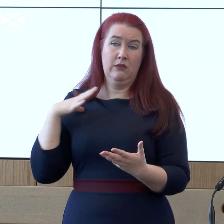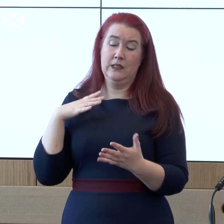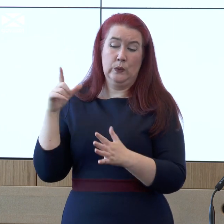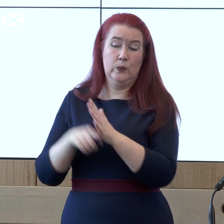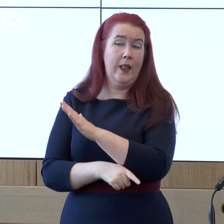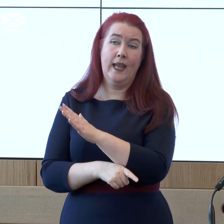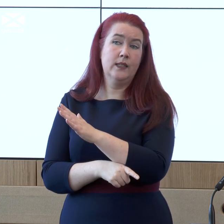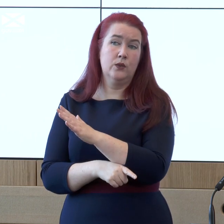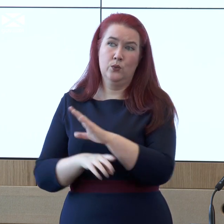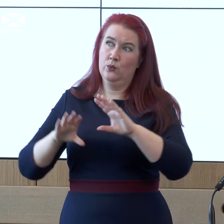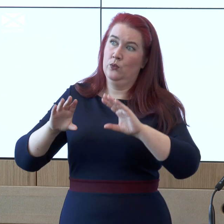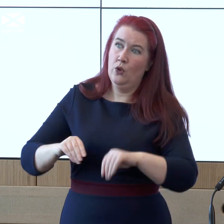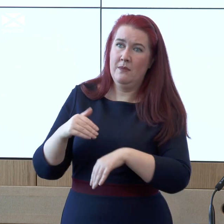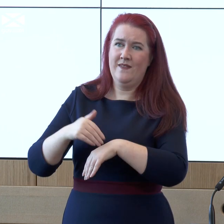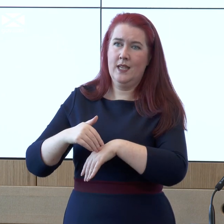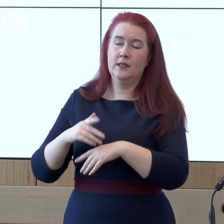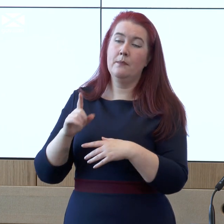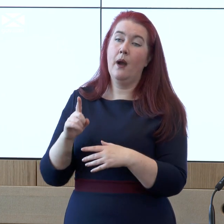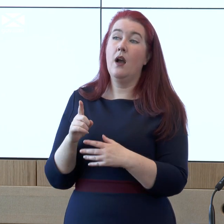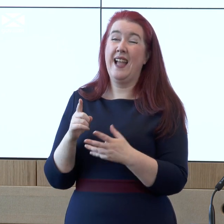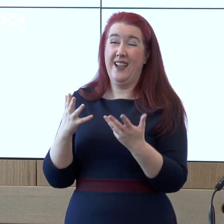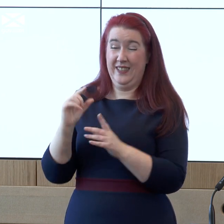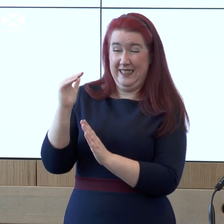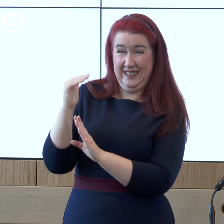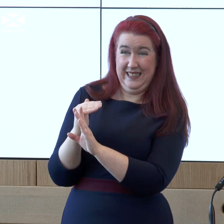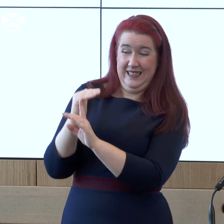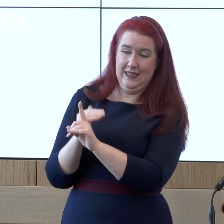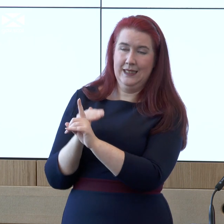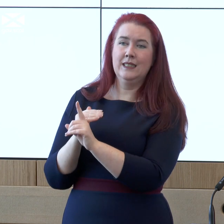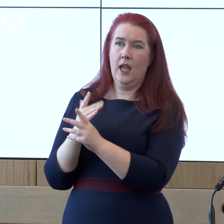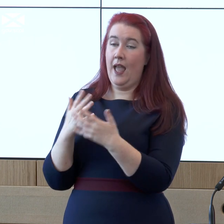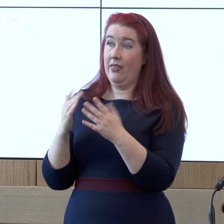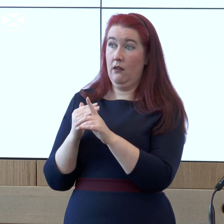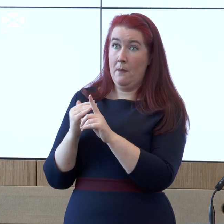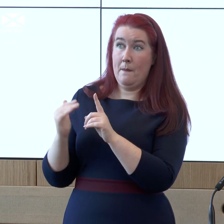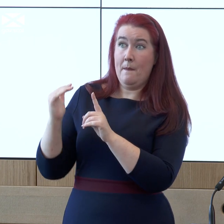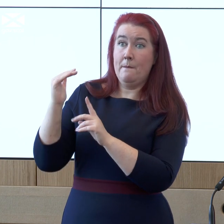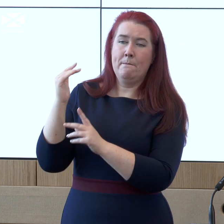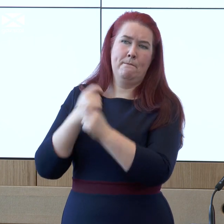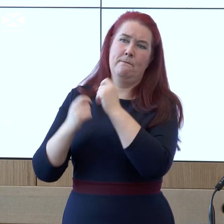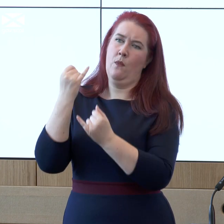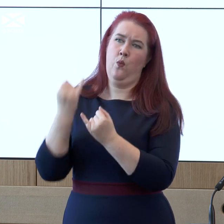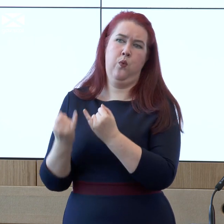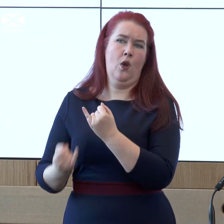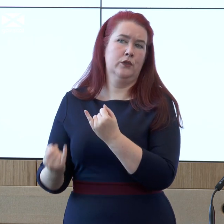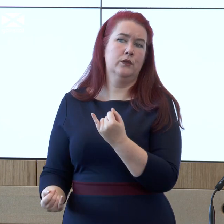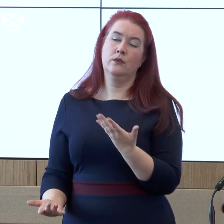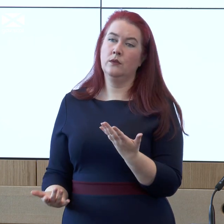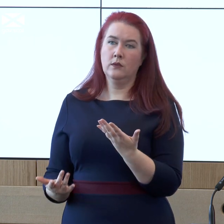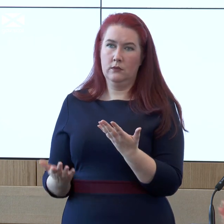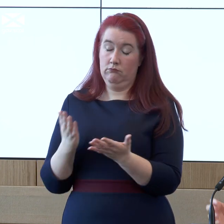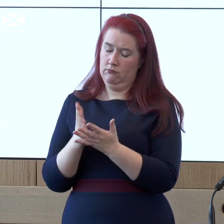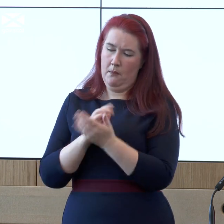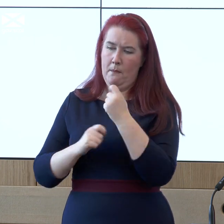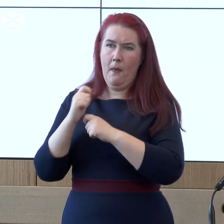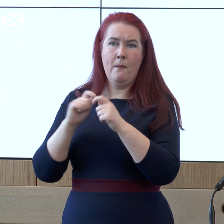do that. But every fraction of a degree above that intensifies the catastrophic nature of